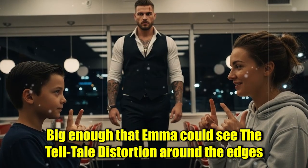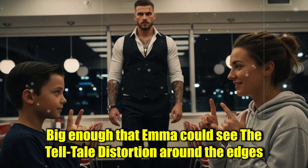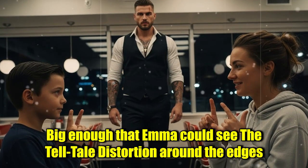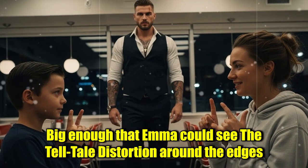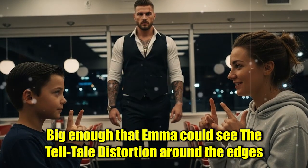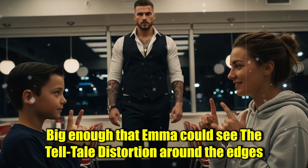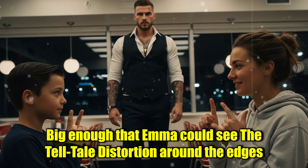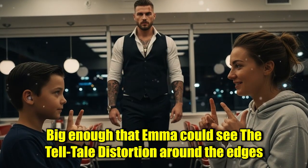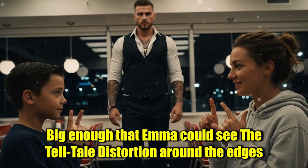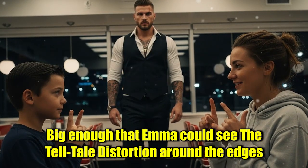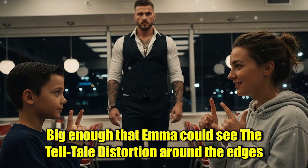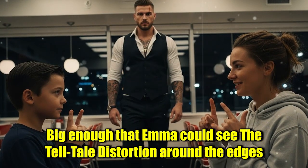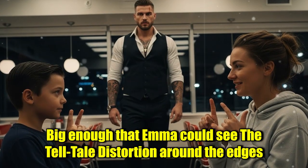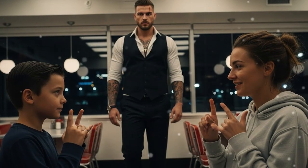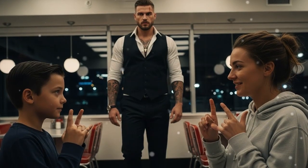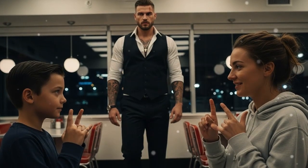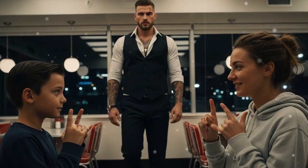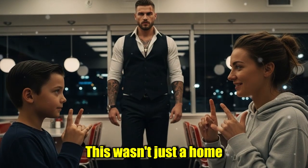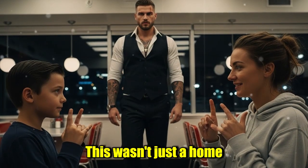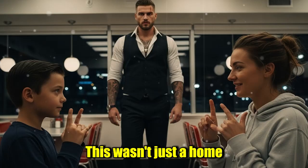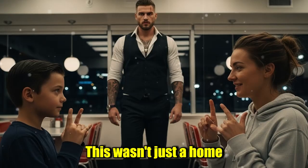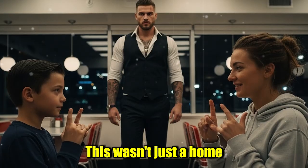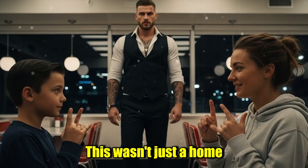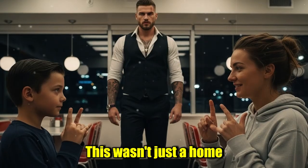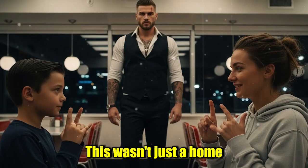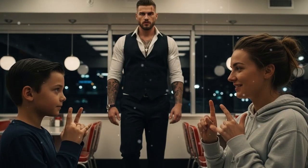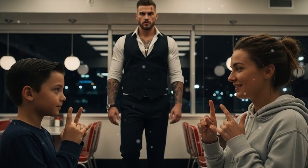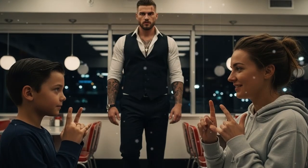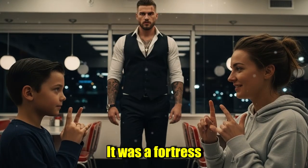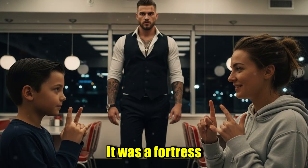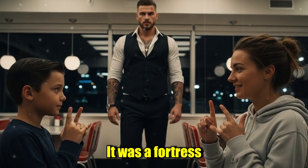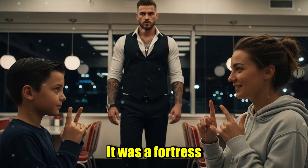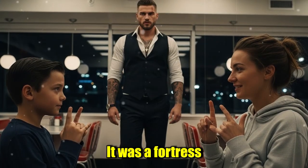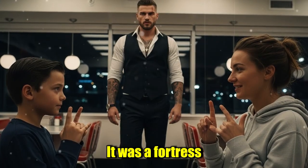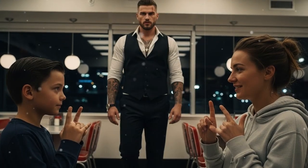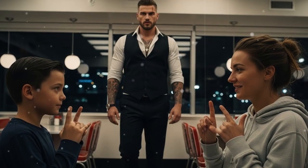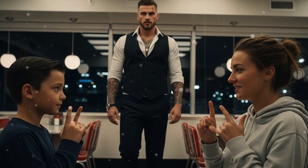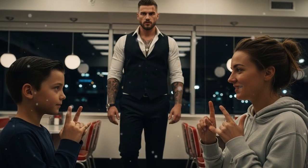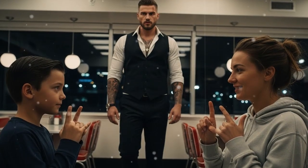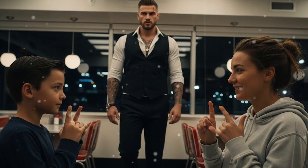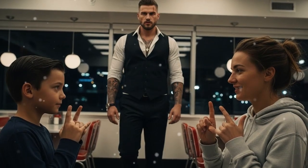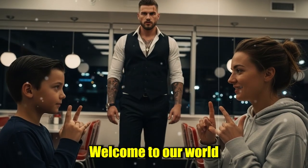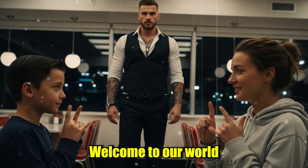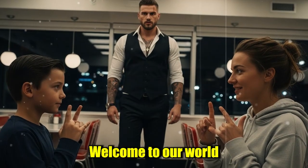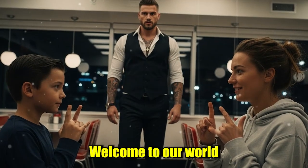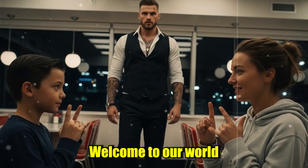see the telltale distortion around the edges. This wasn't just a home. It was a fortress. Welcome to our